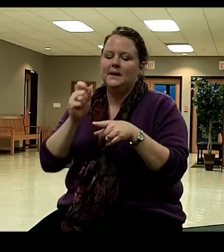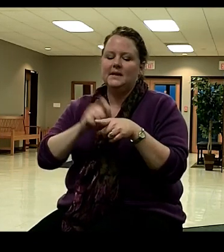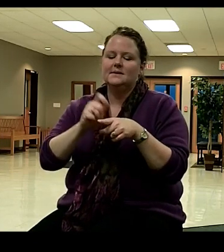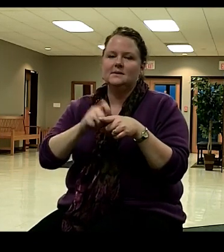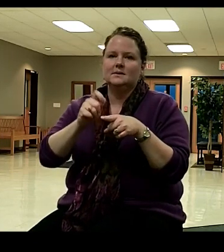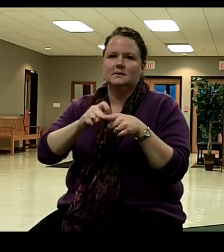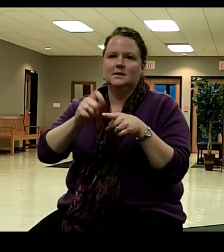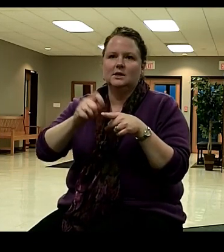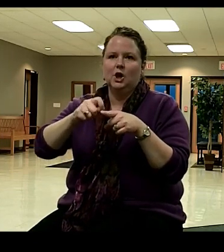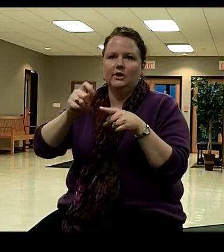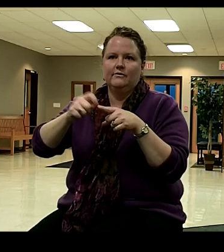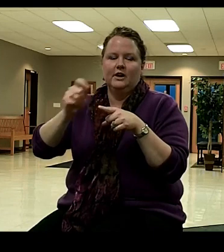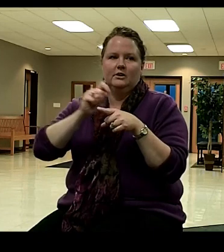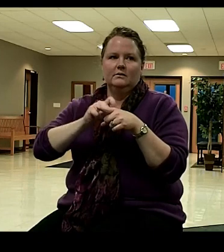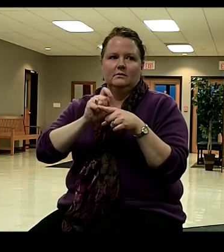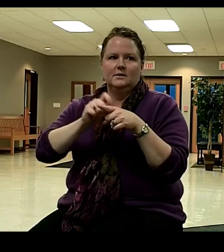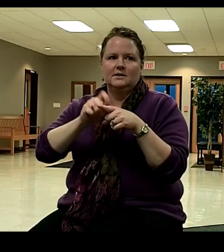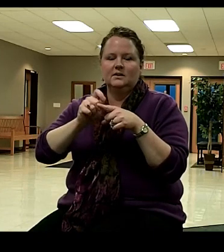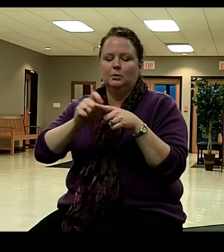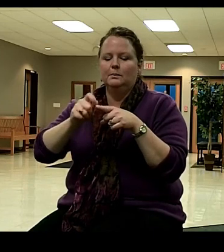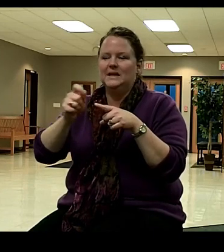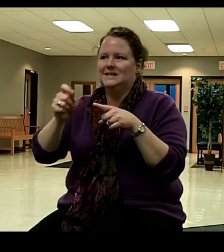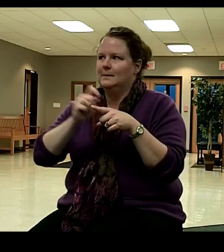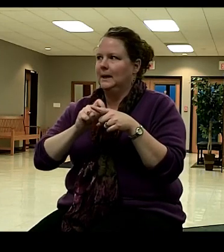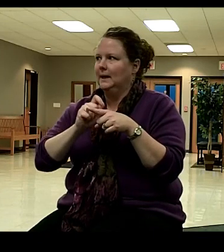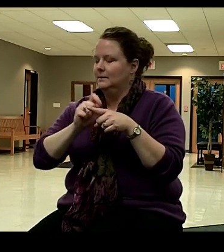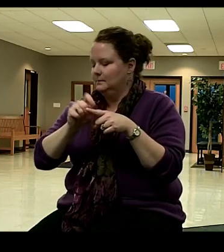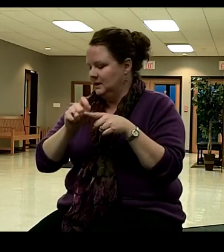Peas is along your finger. It's the little peas in the pod. Peas.